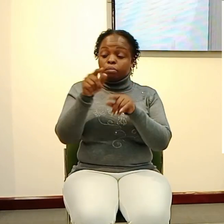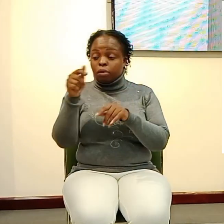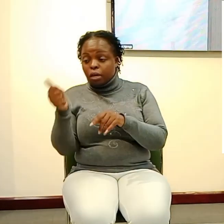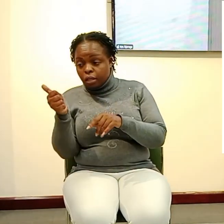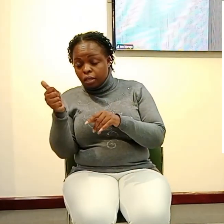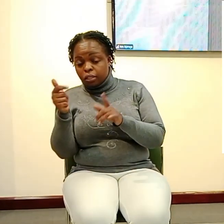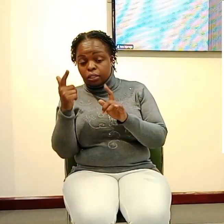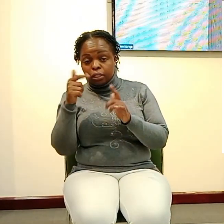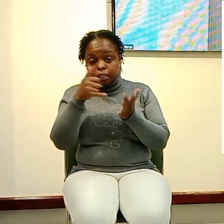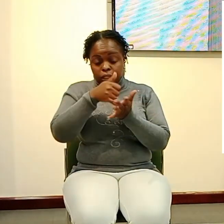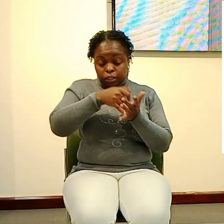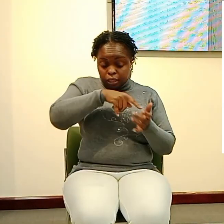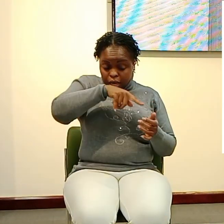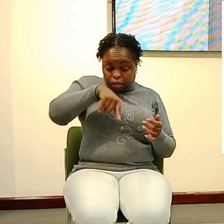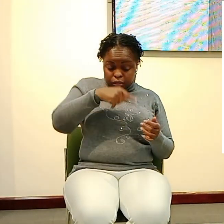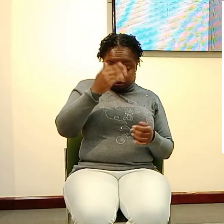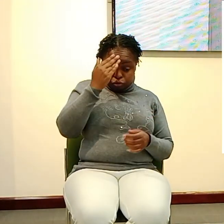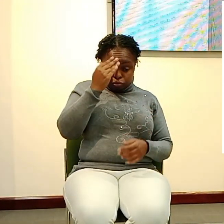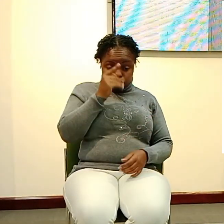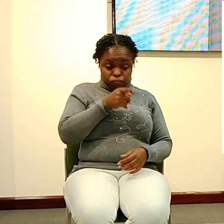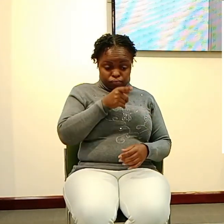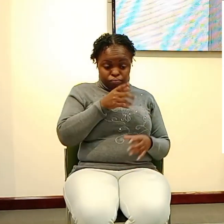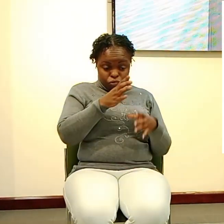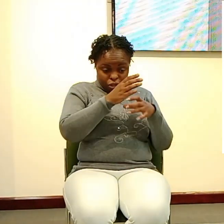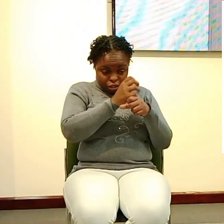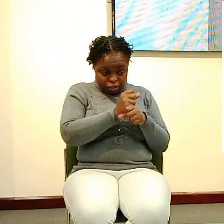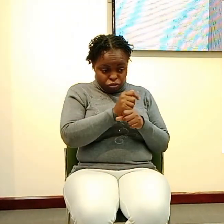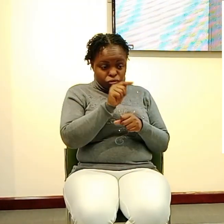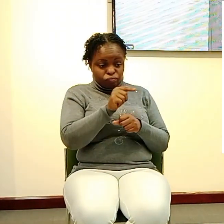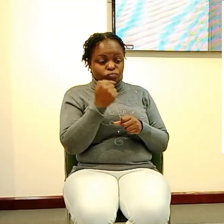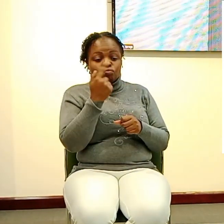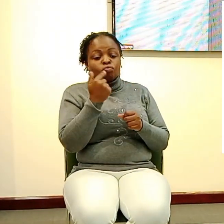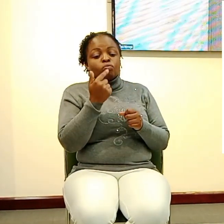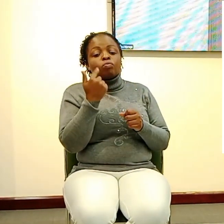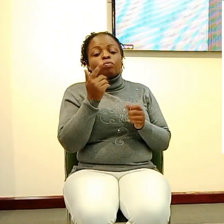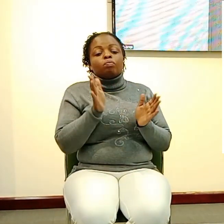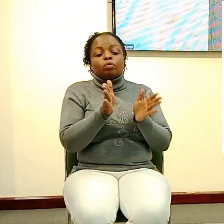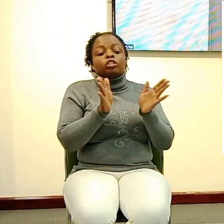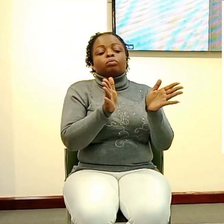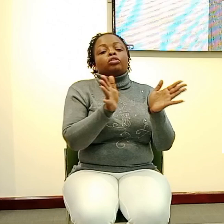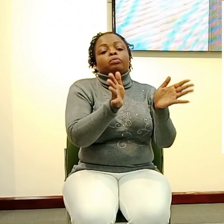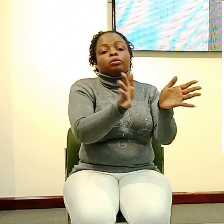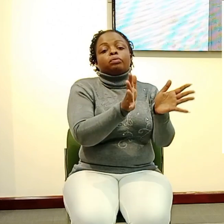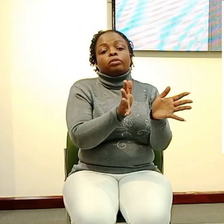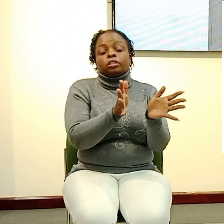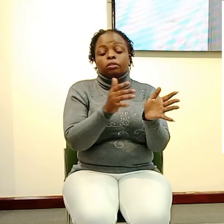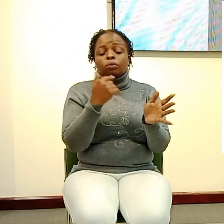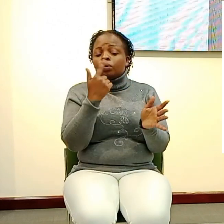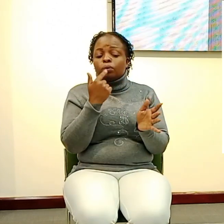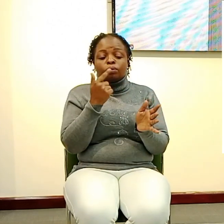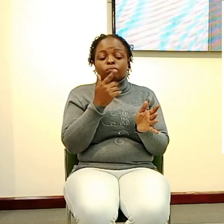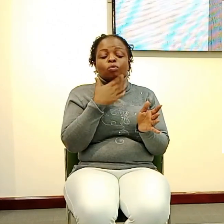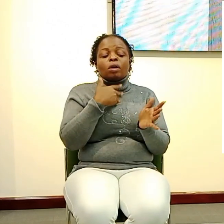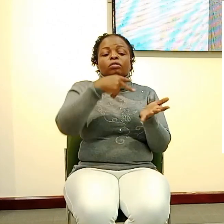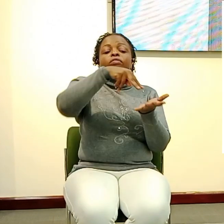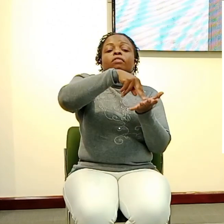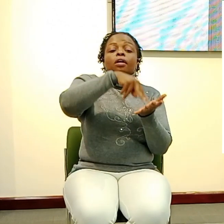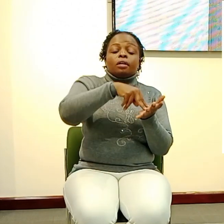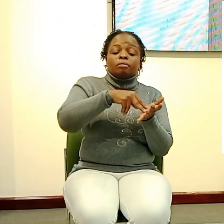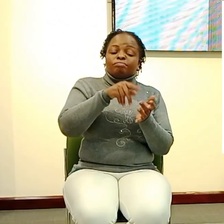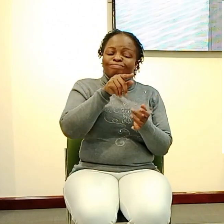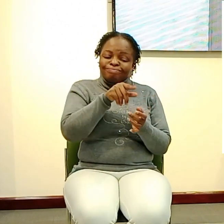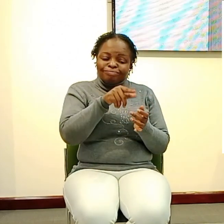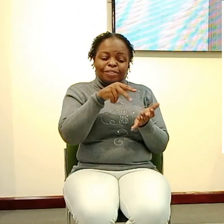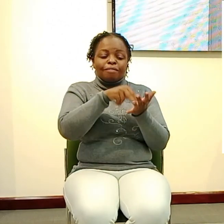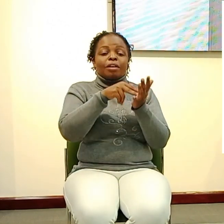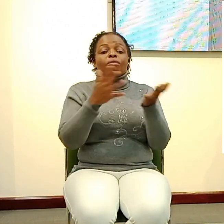it is for us to identify in the organizations, who are these that we are pushing forward? Who are these that wants to vie? Where are